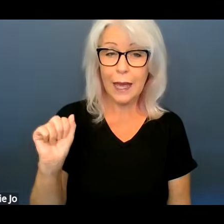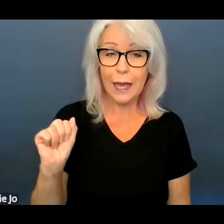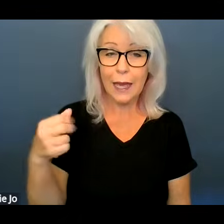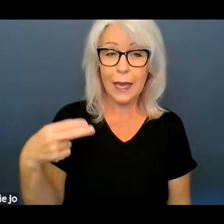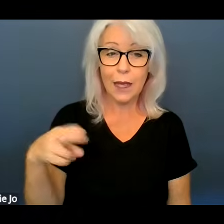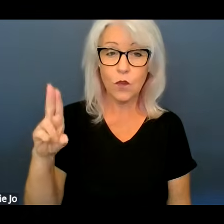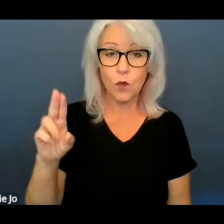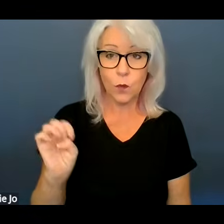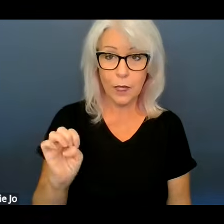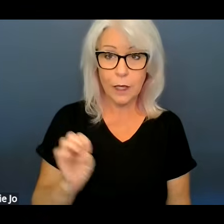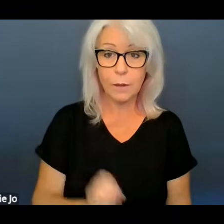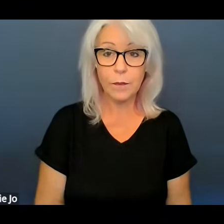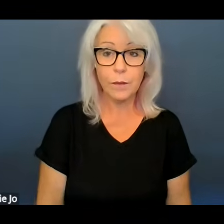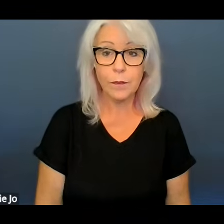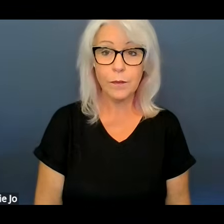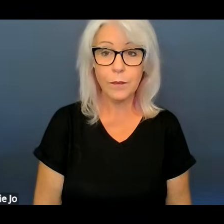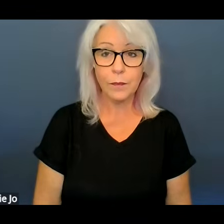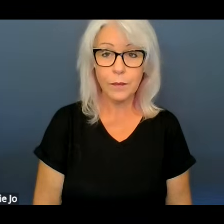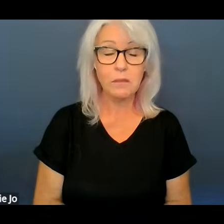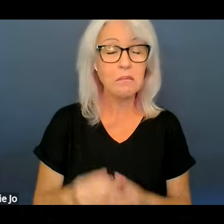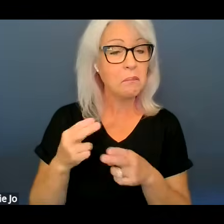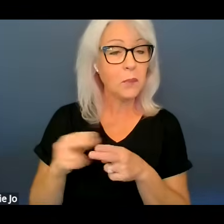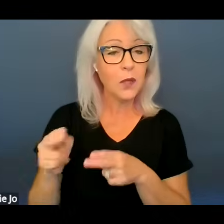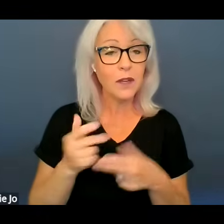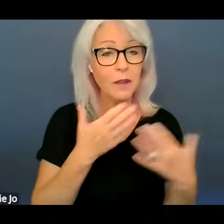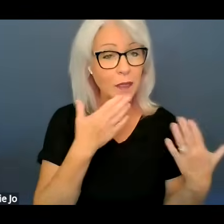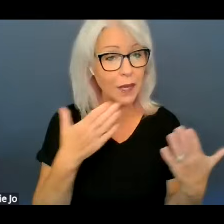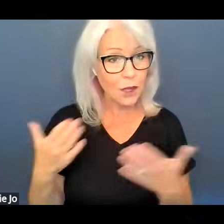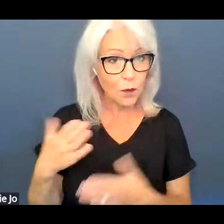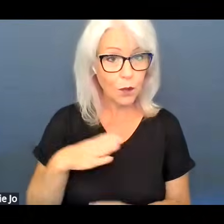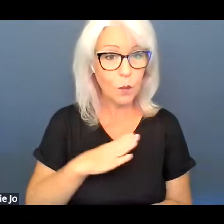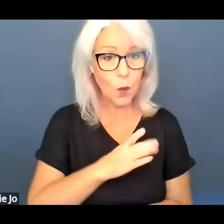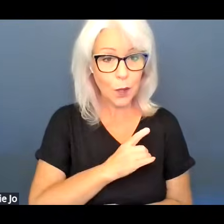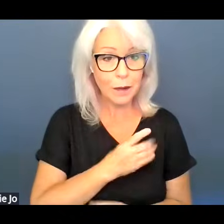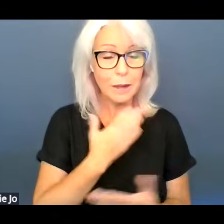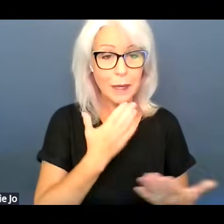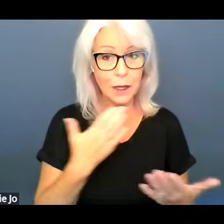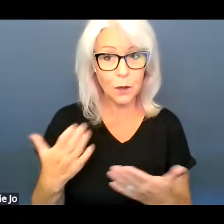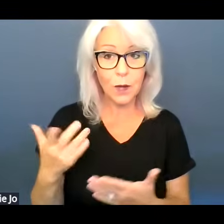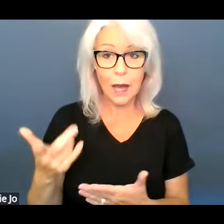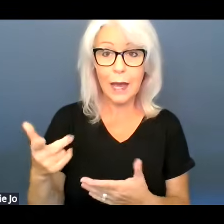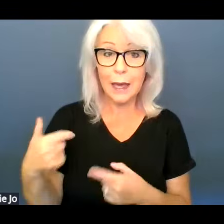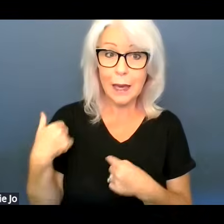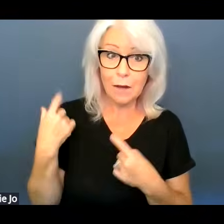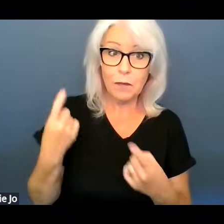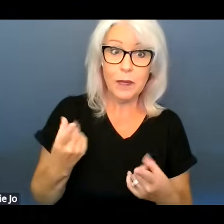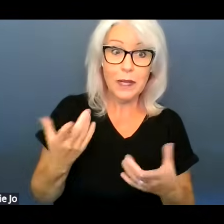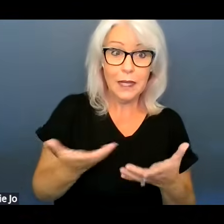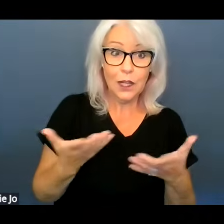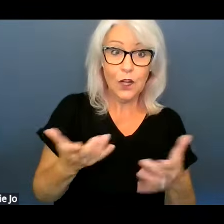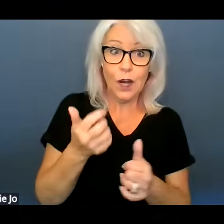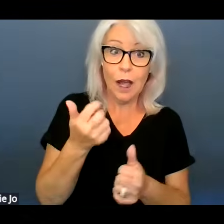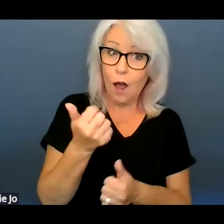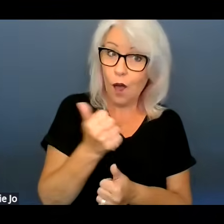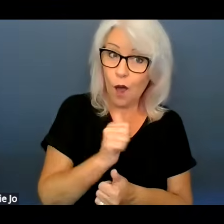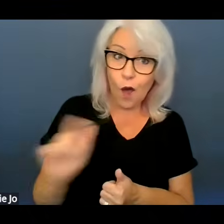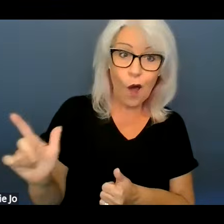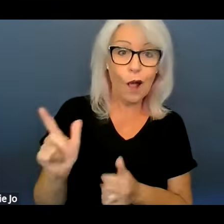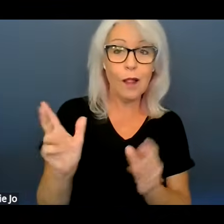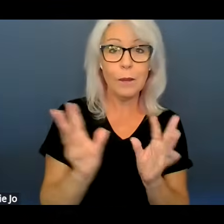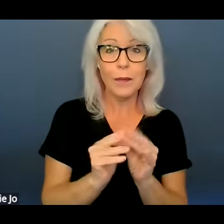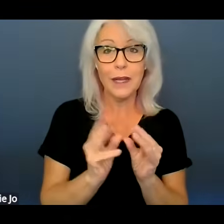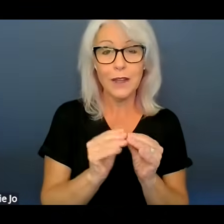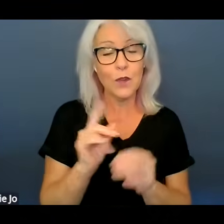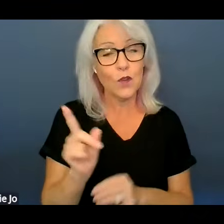Donahue. I'll keep it brief. I just want to say thank you to the board. I've been here for every meeting at which there's an MMOP matter